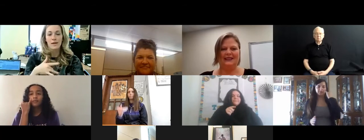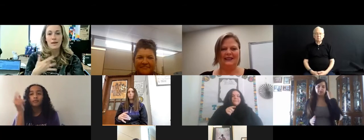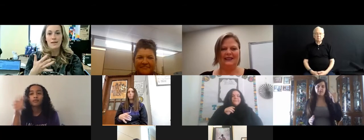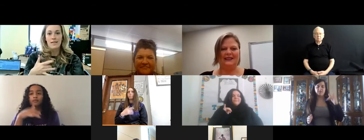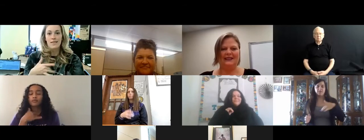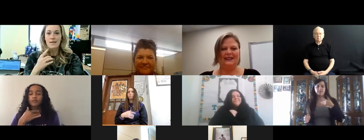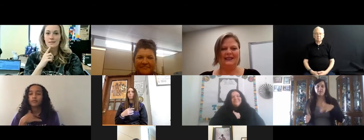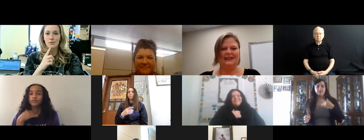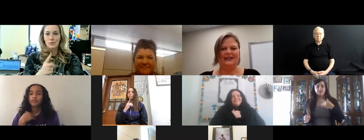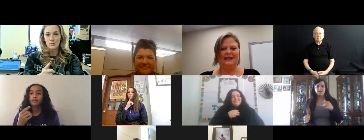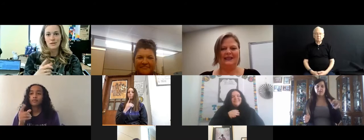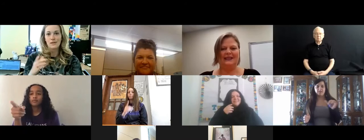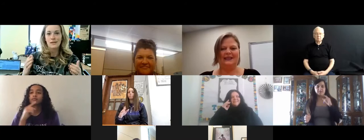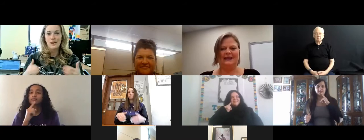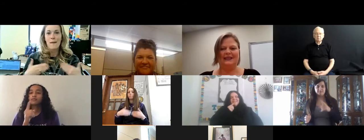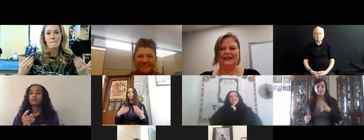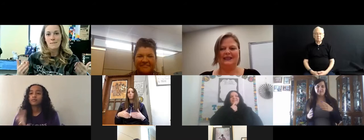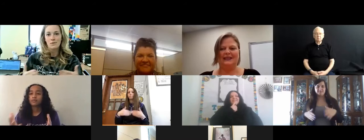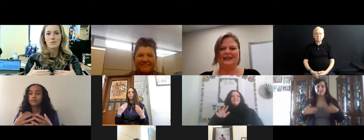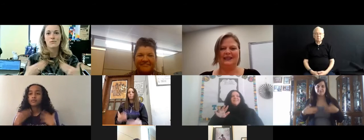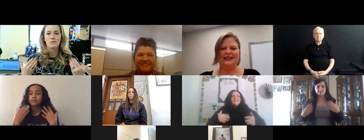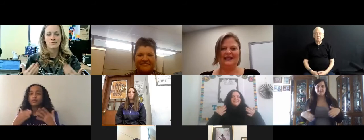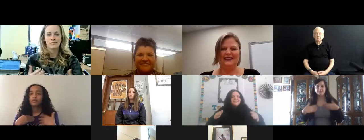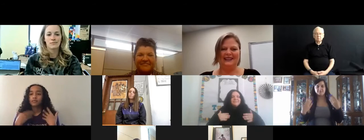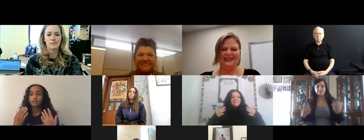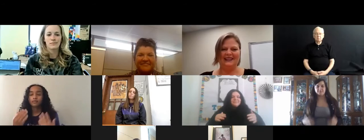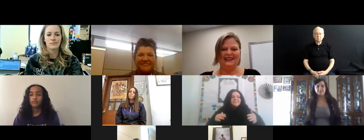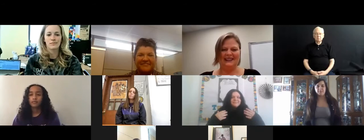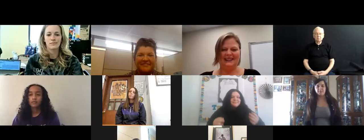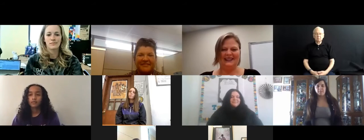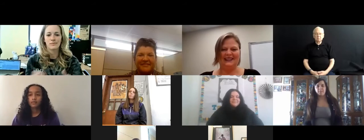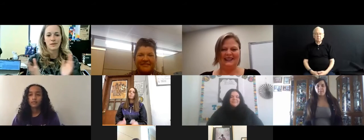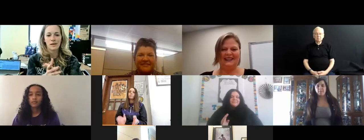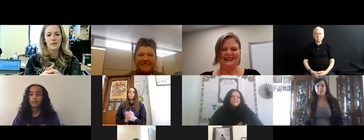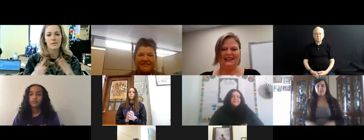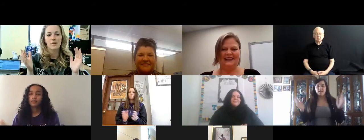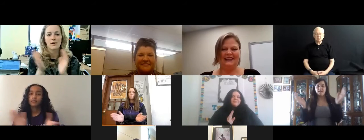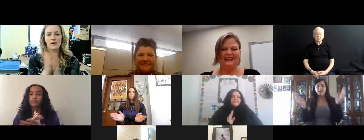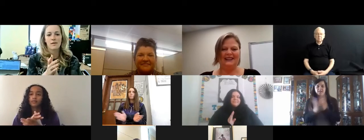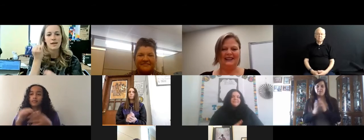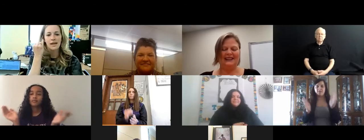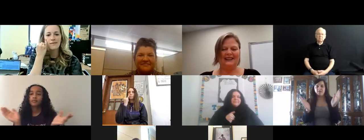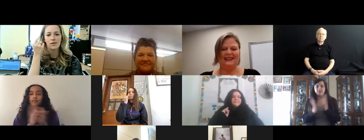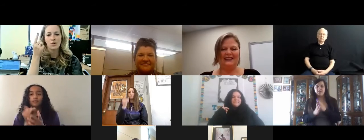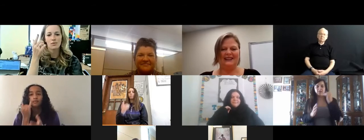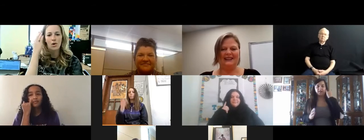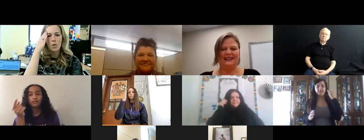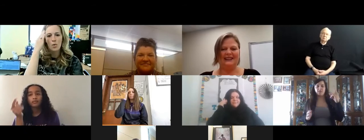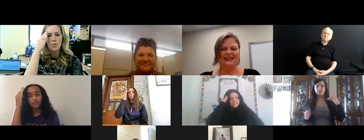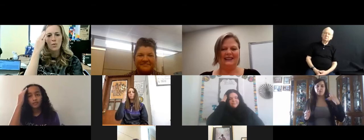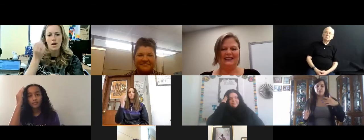If you feel like happiness is the truth. Because I'm happy I'm alone.